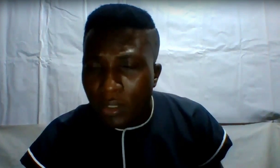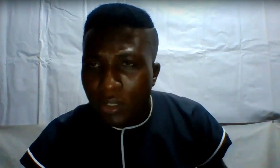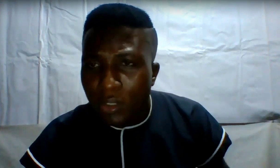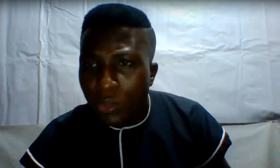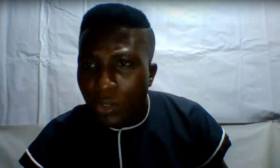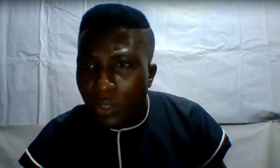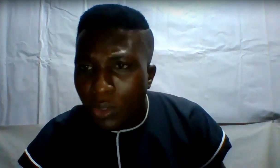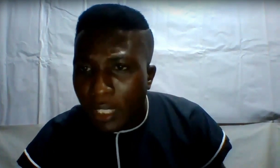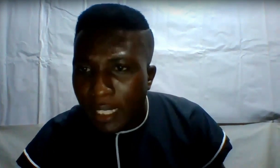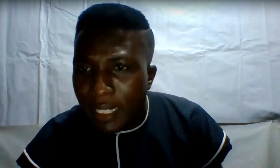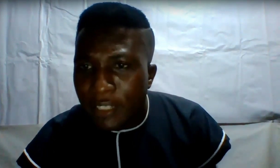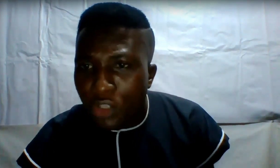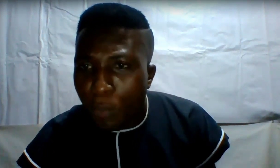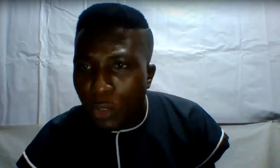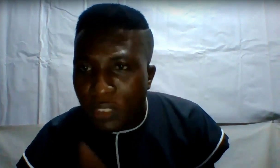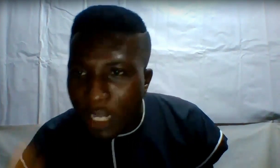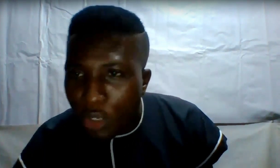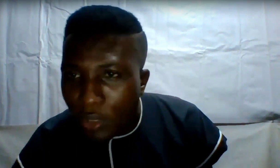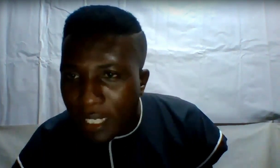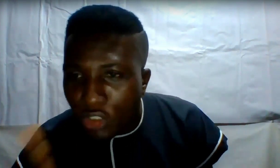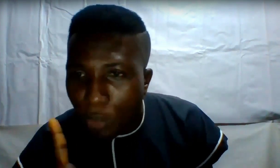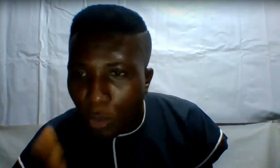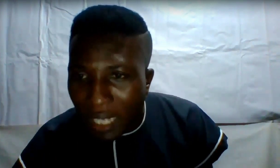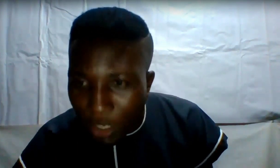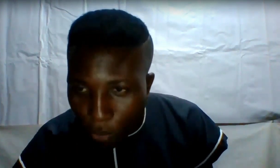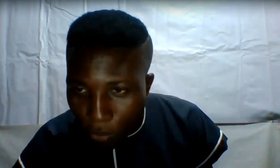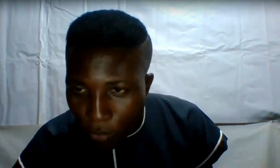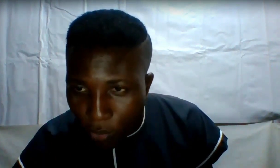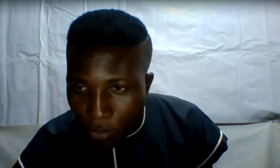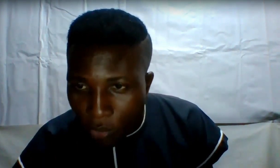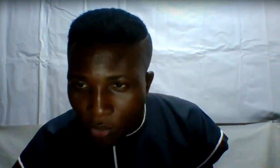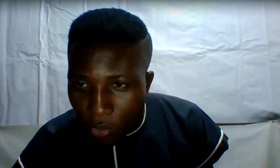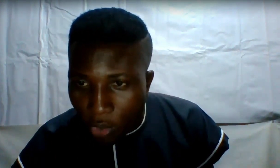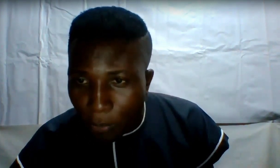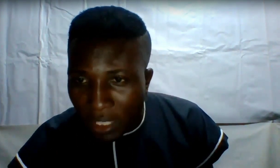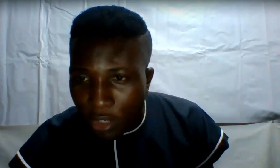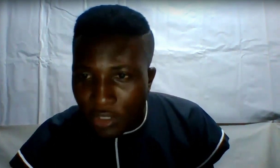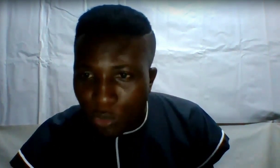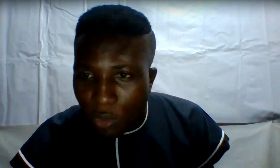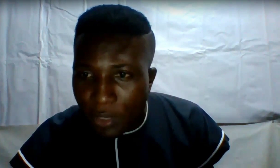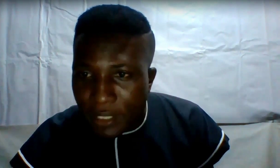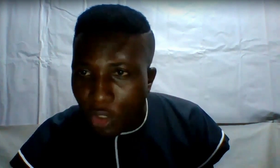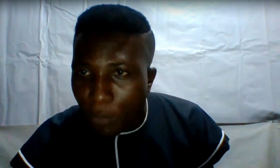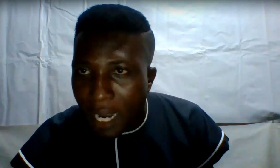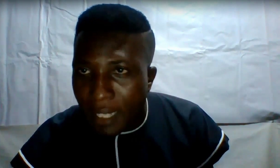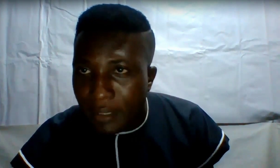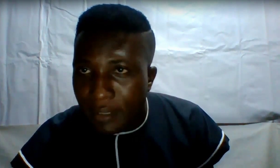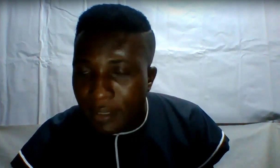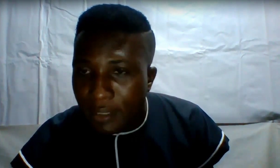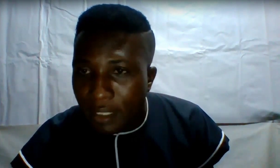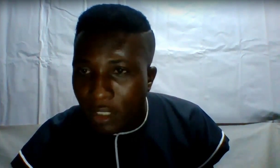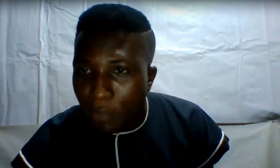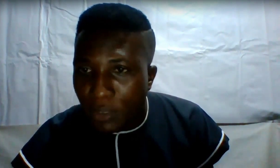Omotayo, there's Omolayo. Omolayo is the one raising up hand. Omotayo isn't raising up